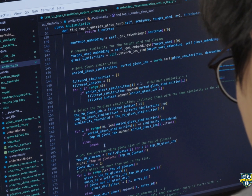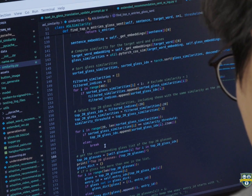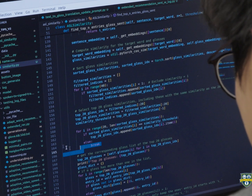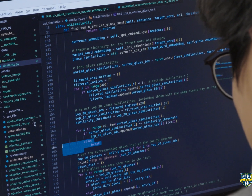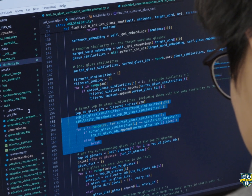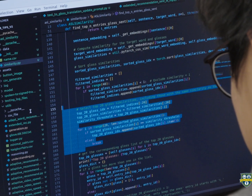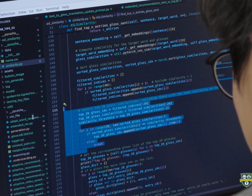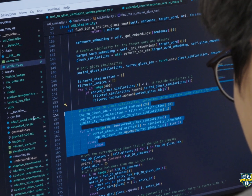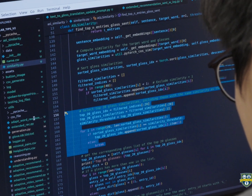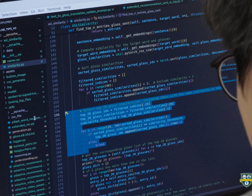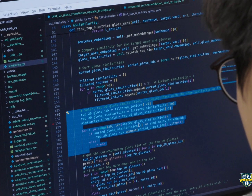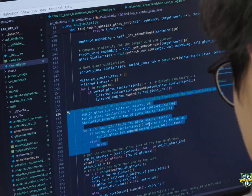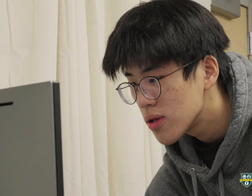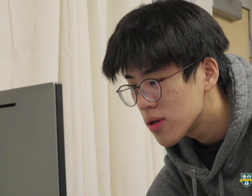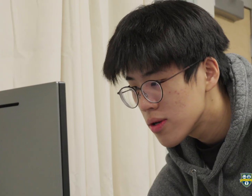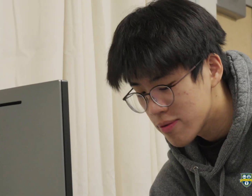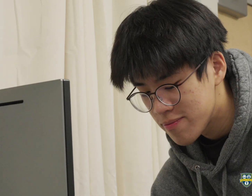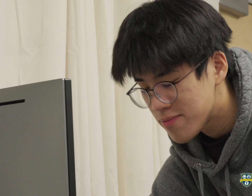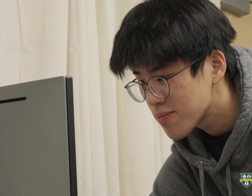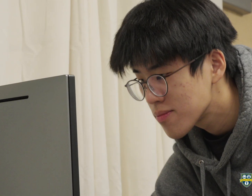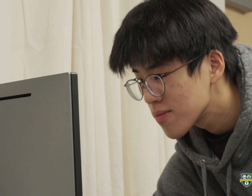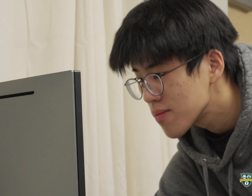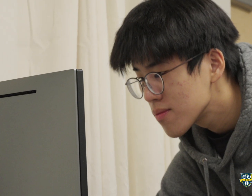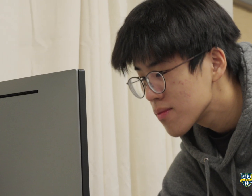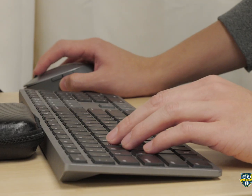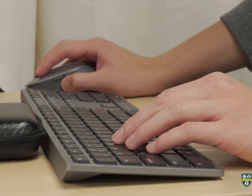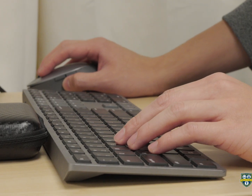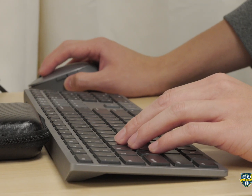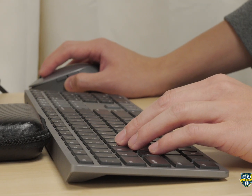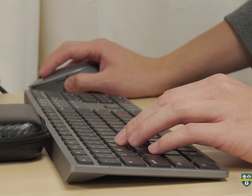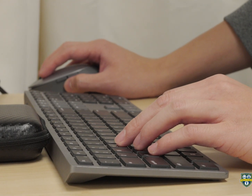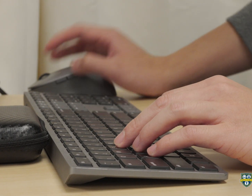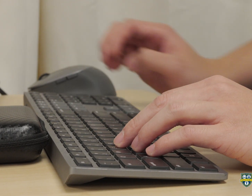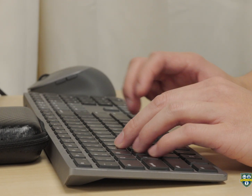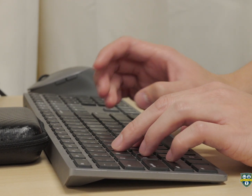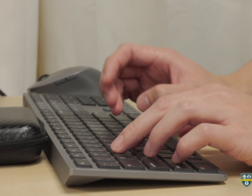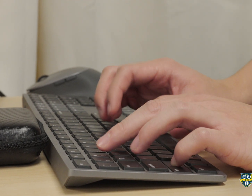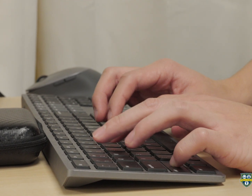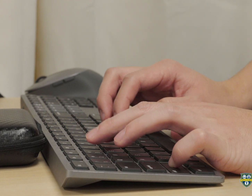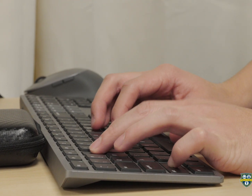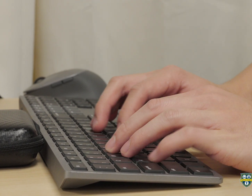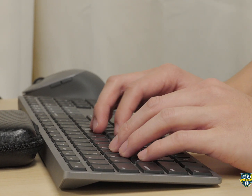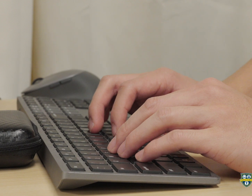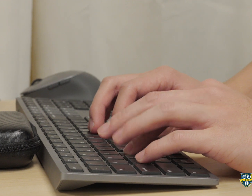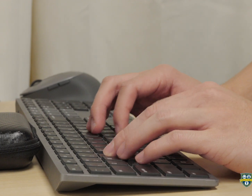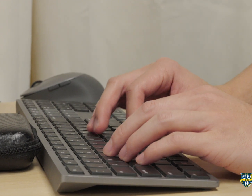We use the generative AI component to do the translation between the speech to ASL video. So